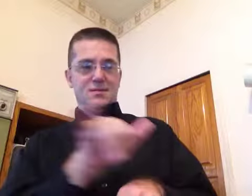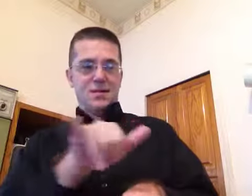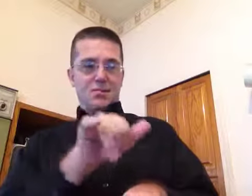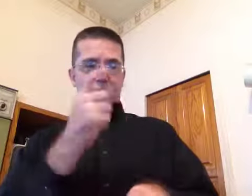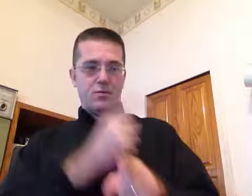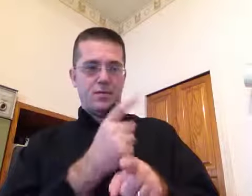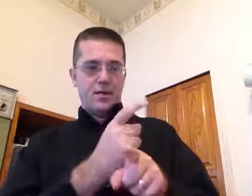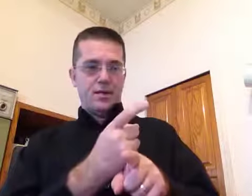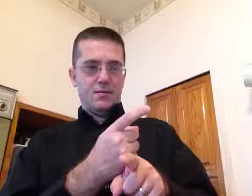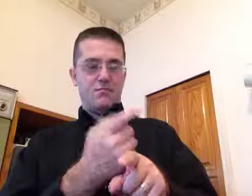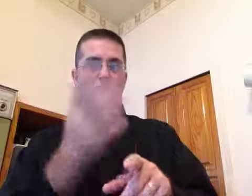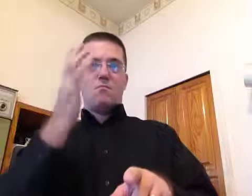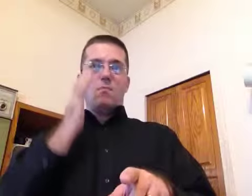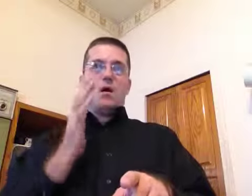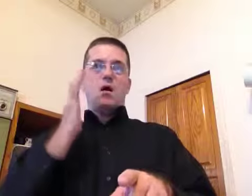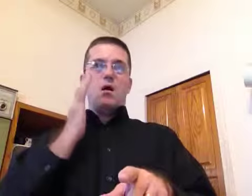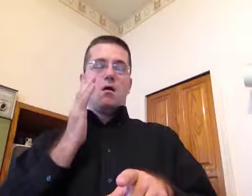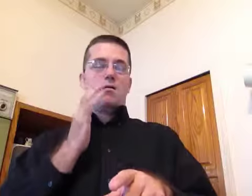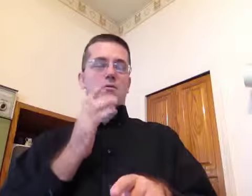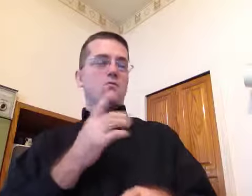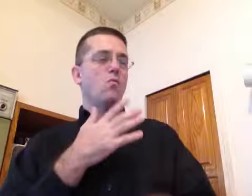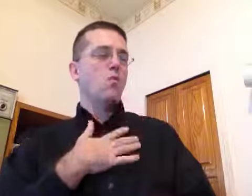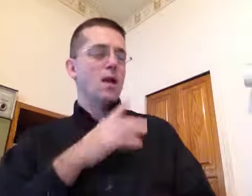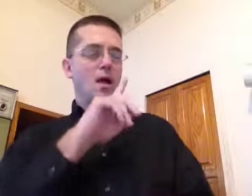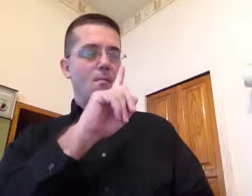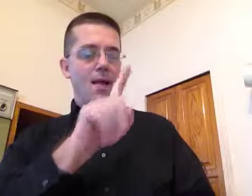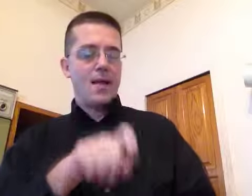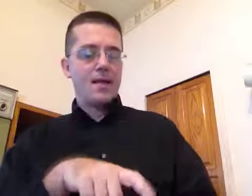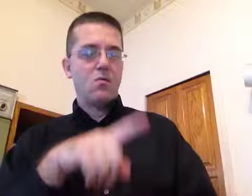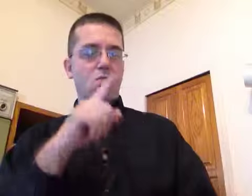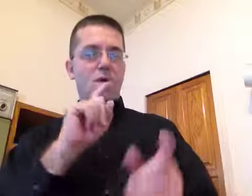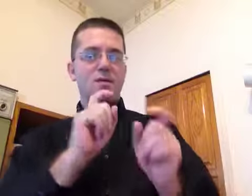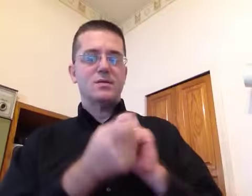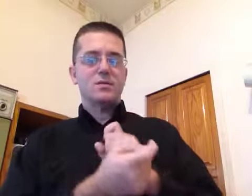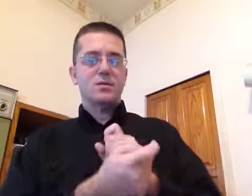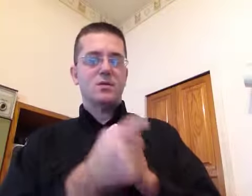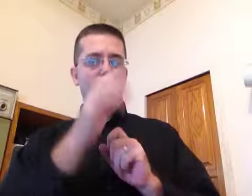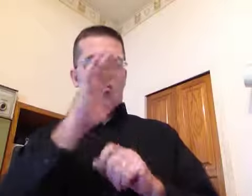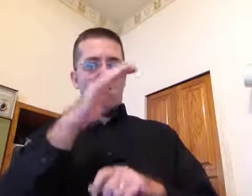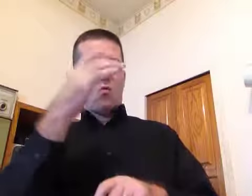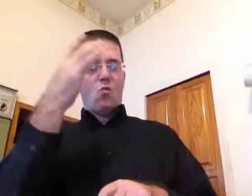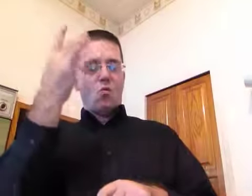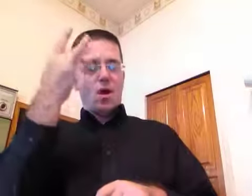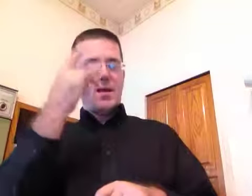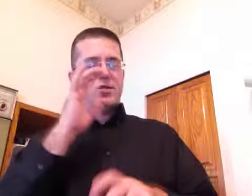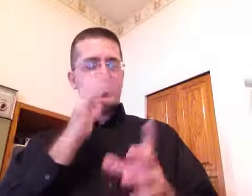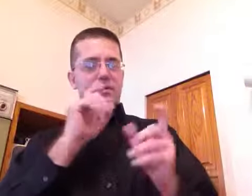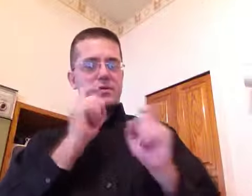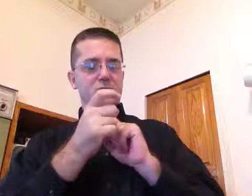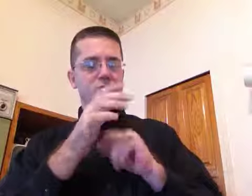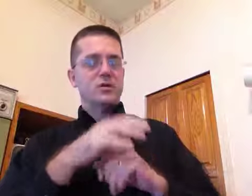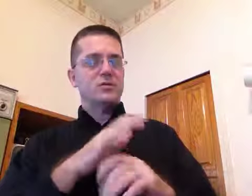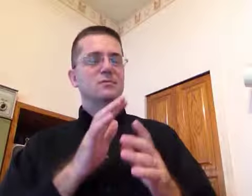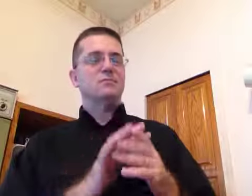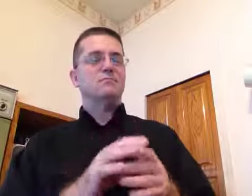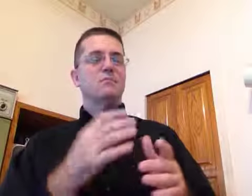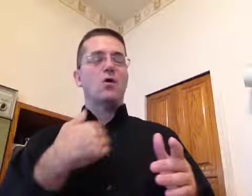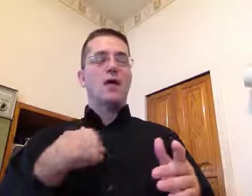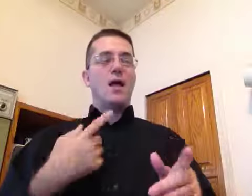Yes, sir. Okay. So what I'm asking is, what is her basis for saying, okay, I agreed to this, but now